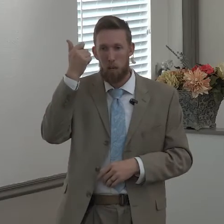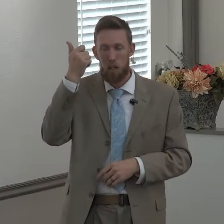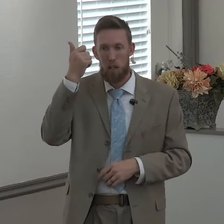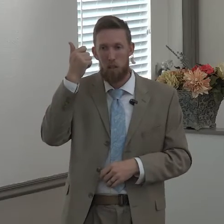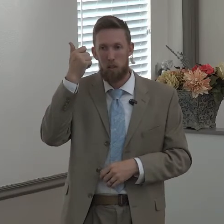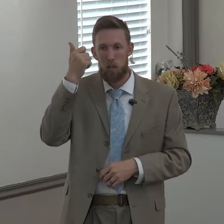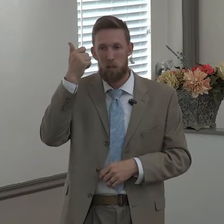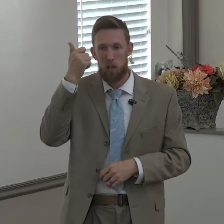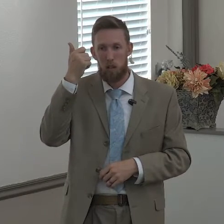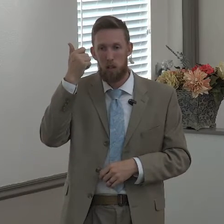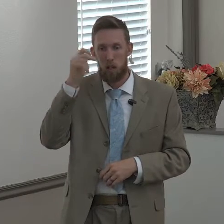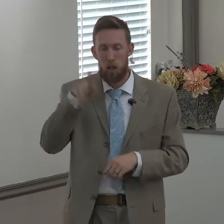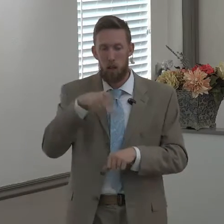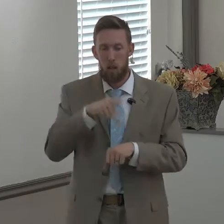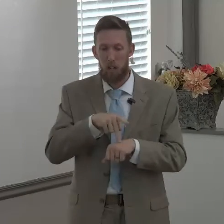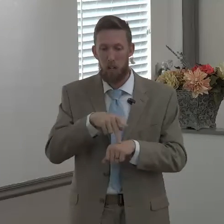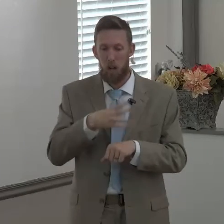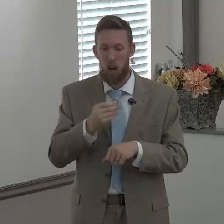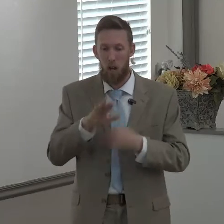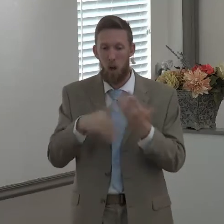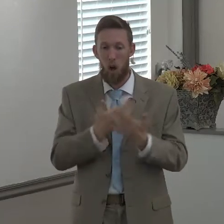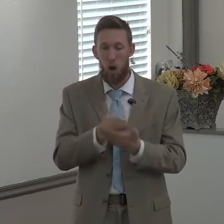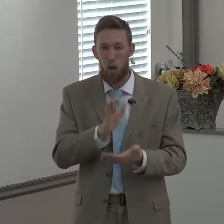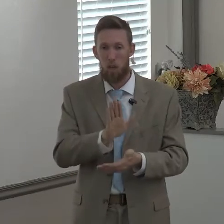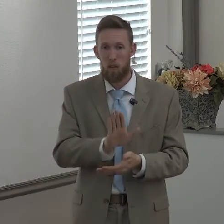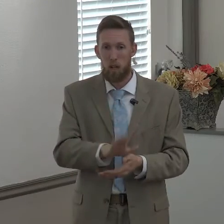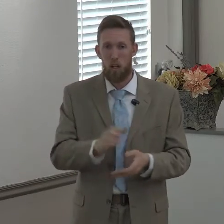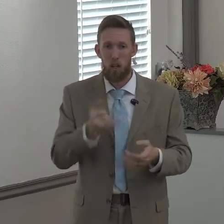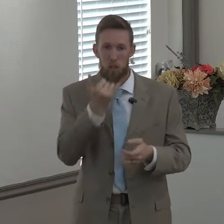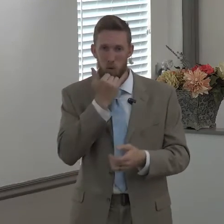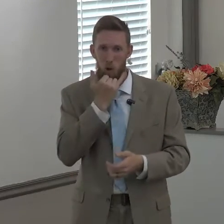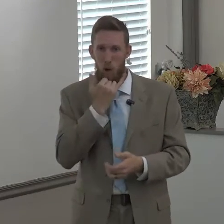Is that the sacrificial love of Jesus Christ